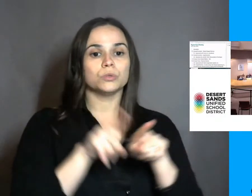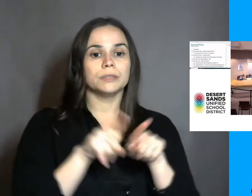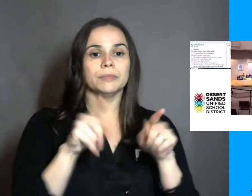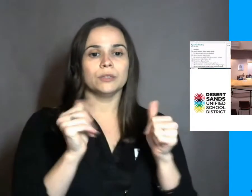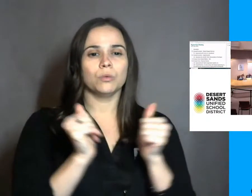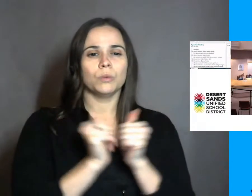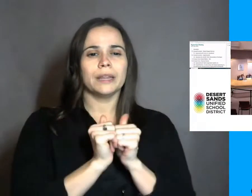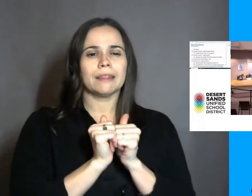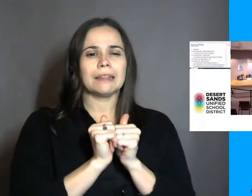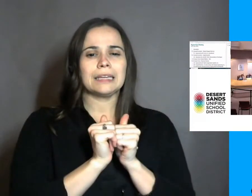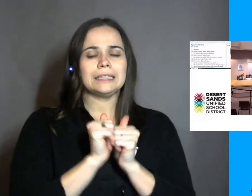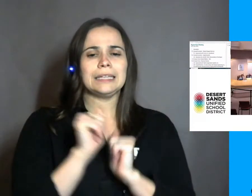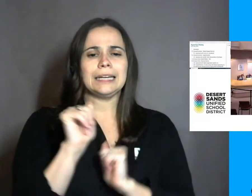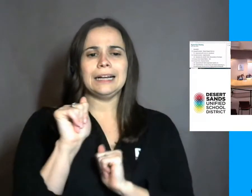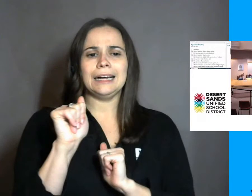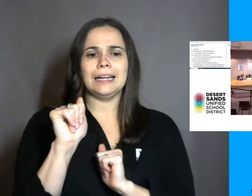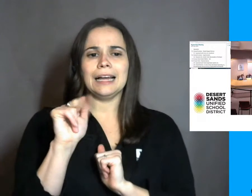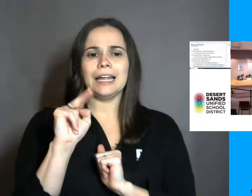Enomi or Enome?